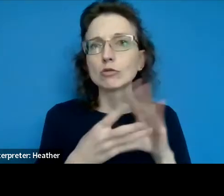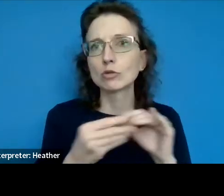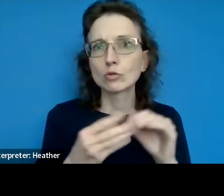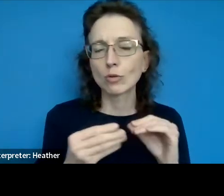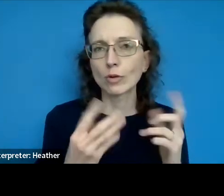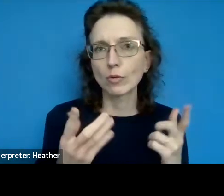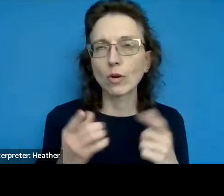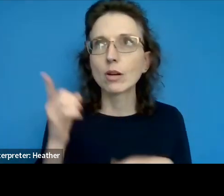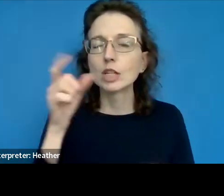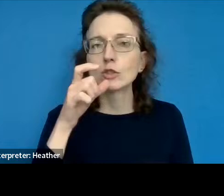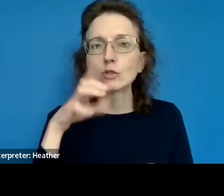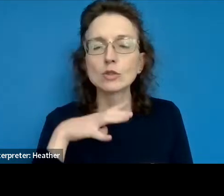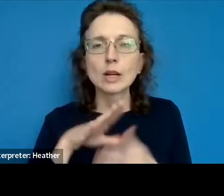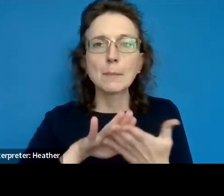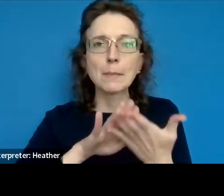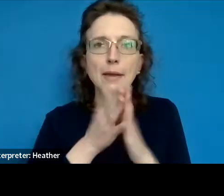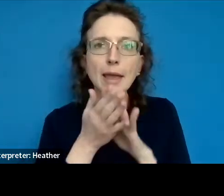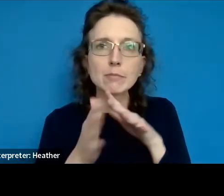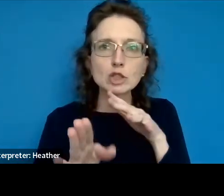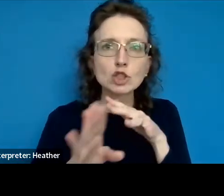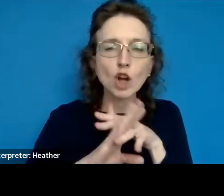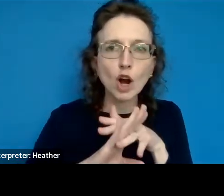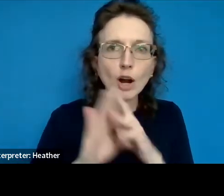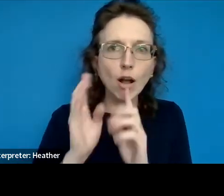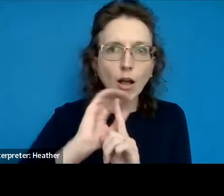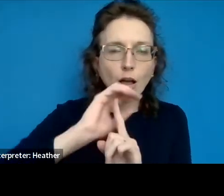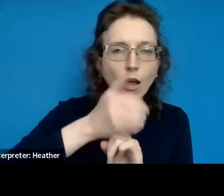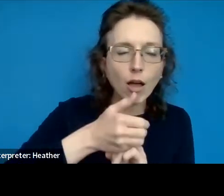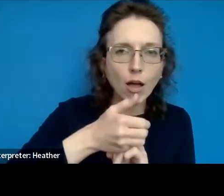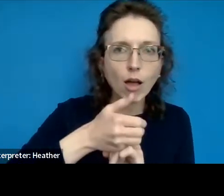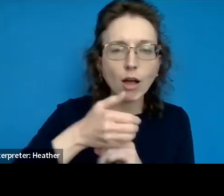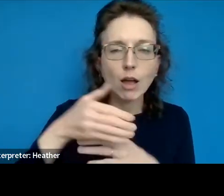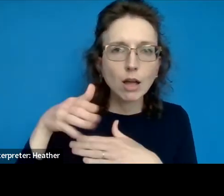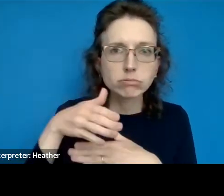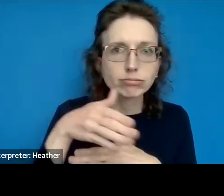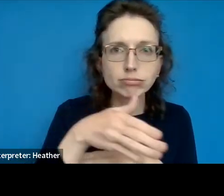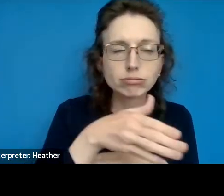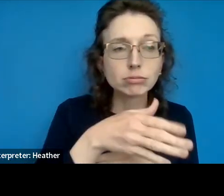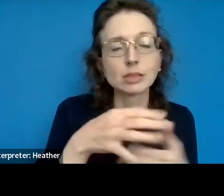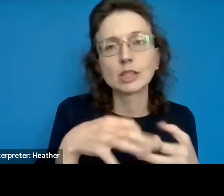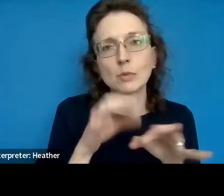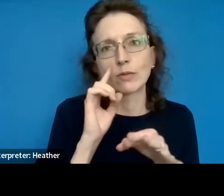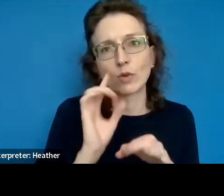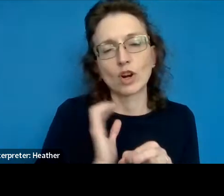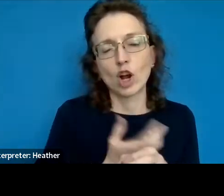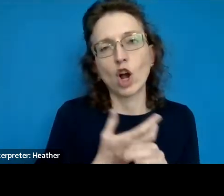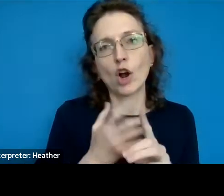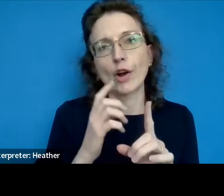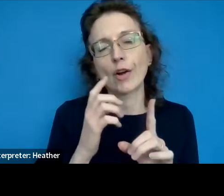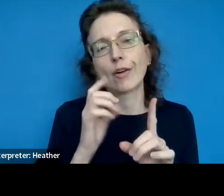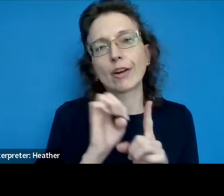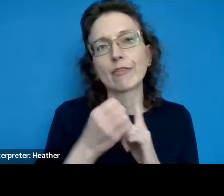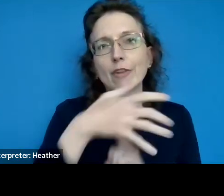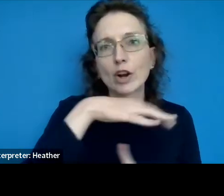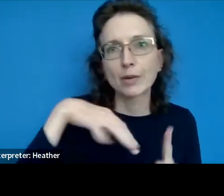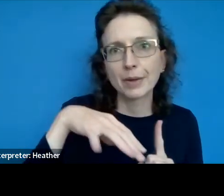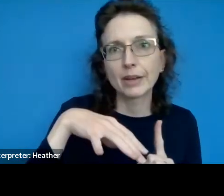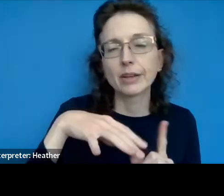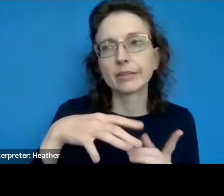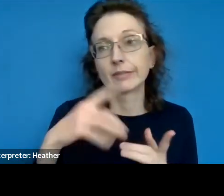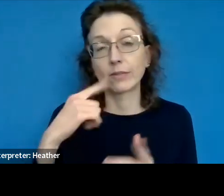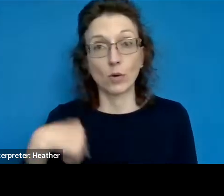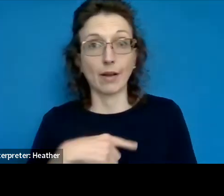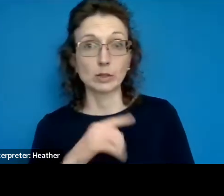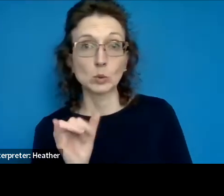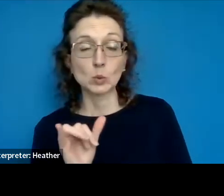she became a shark, and that the shark are important for our ecology, but also important for us. And because